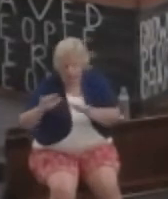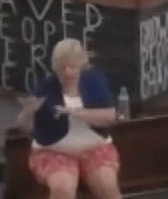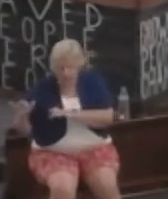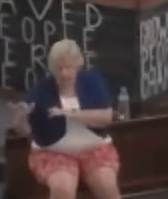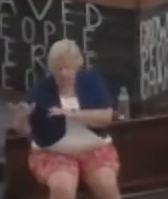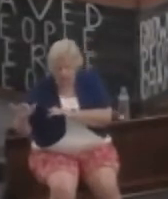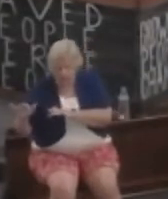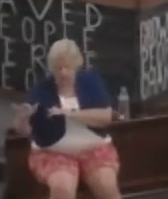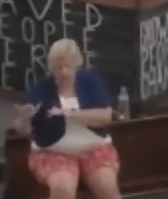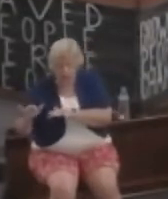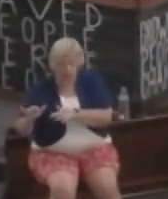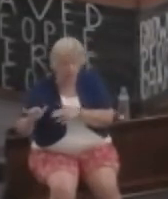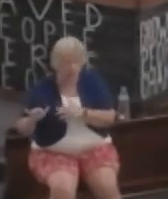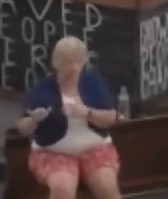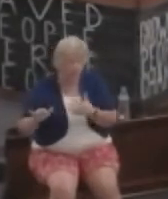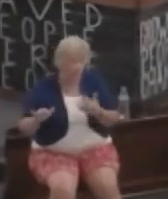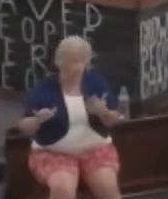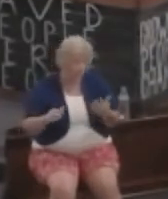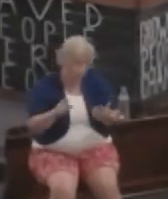right.